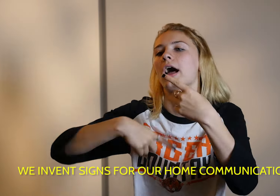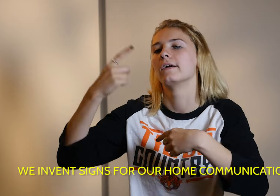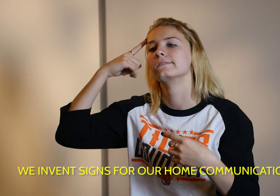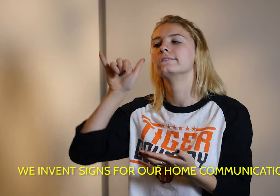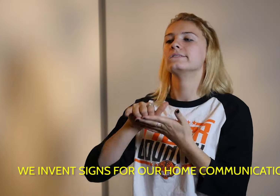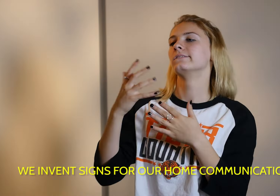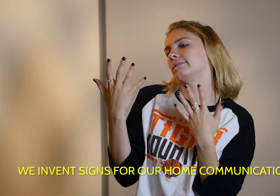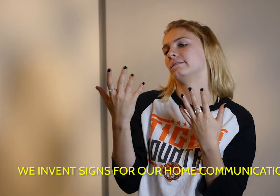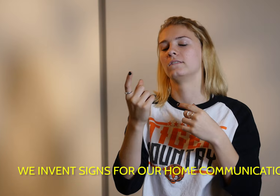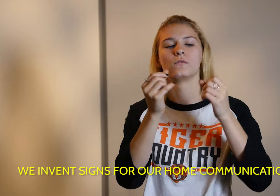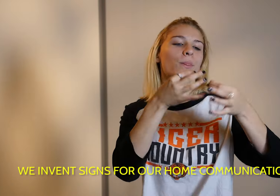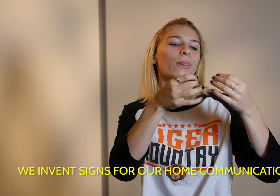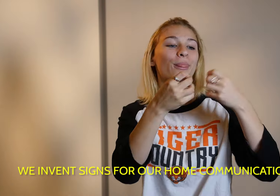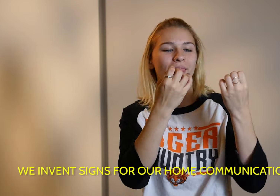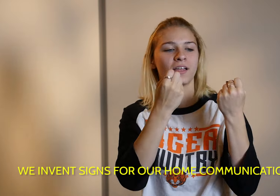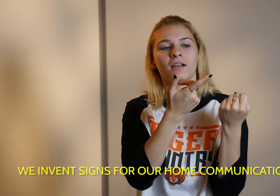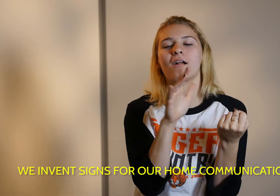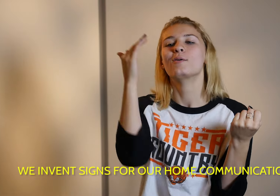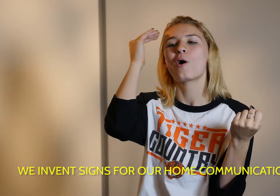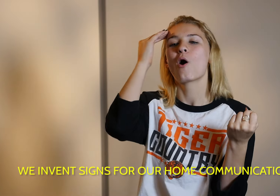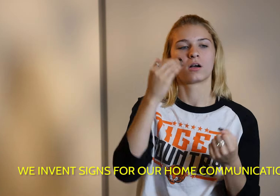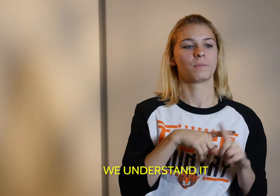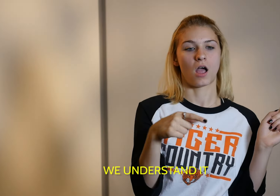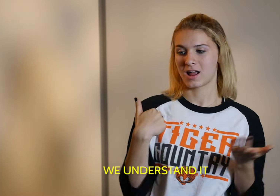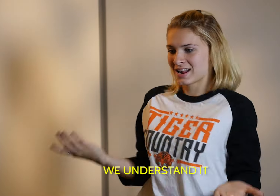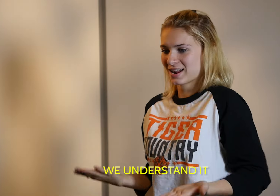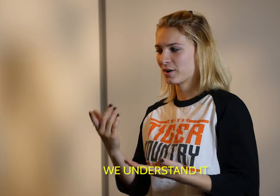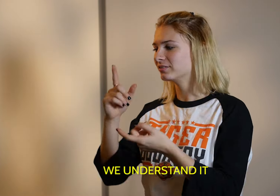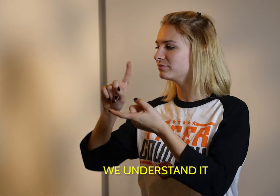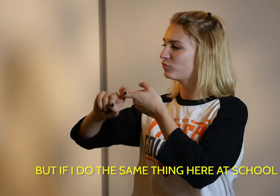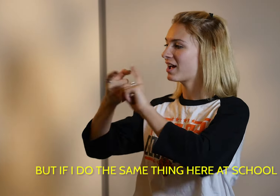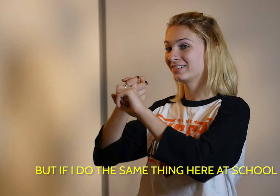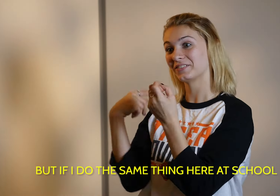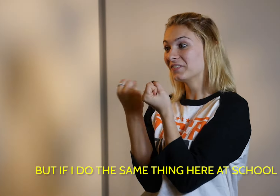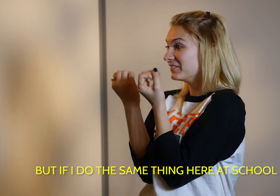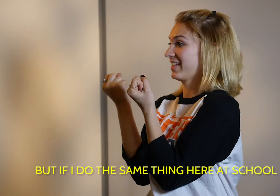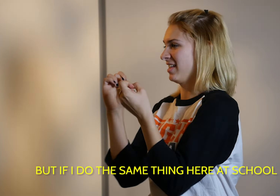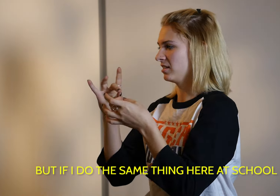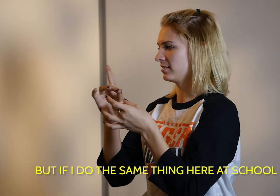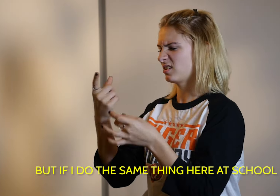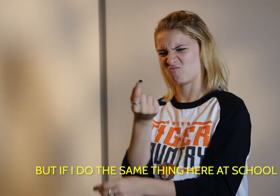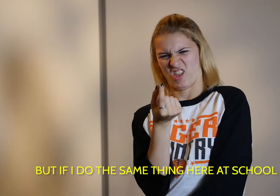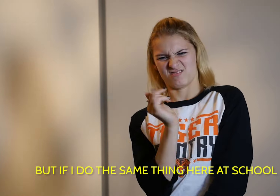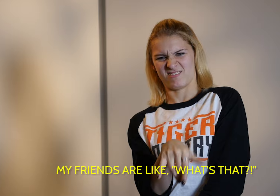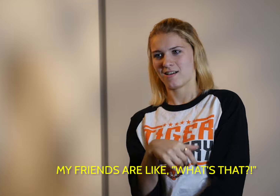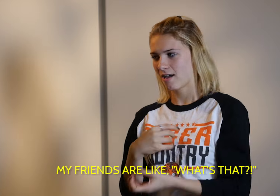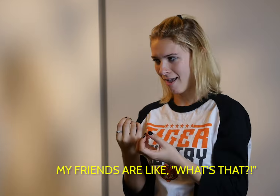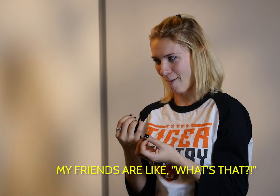we invent signs just for our home communication. We understand it. But if I do the same thing here at school, my friends are like,